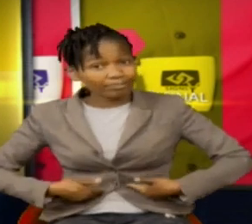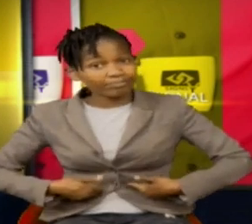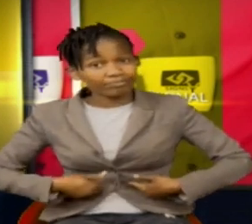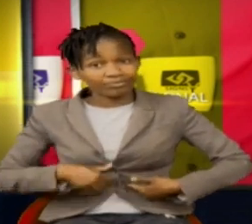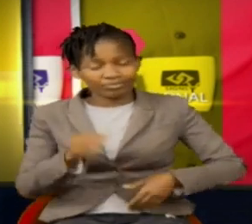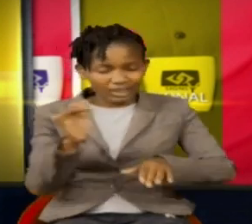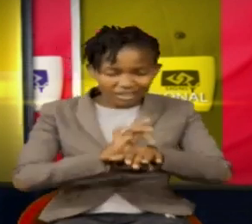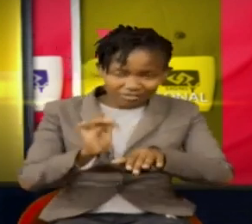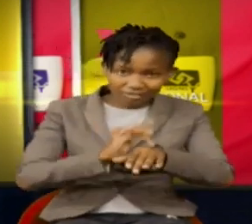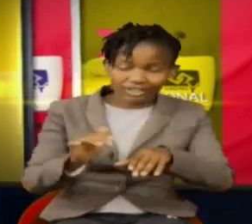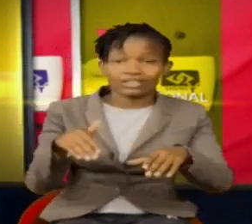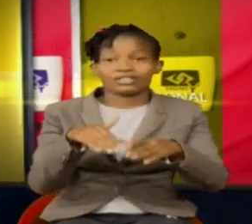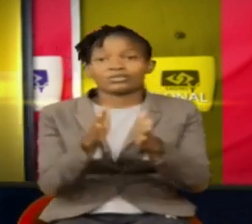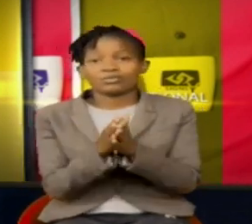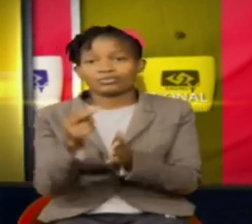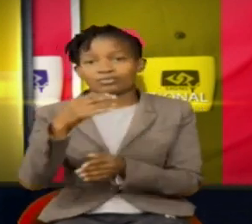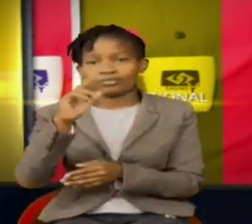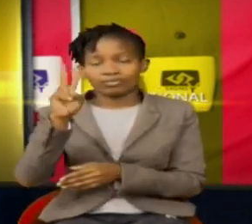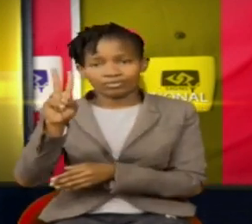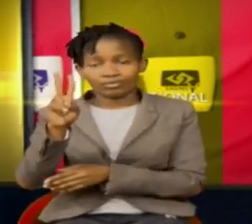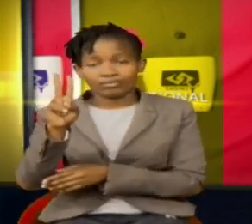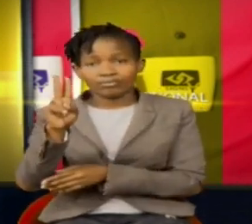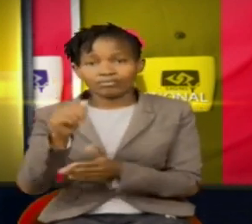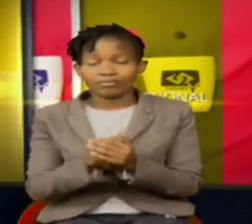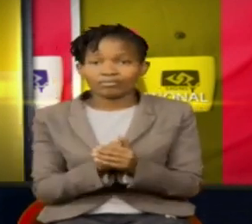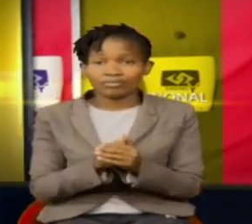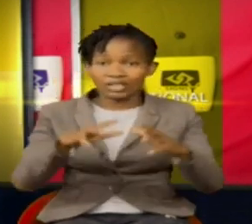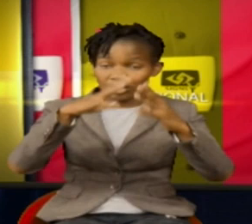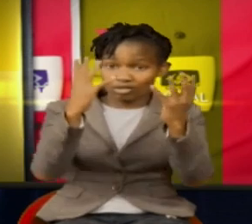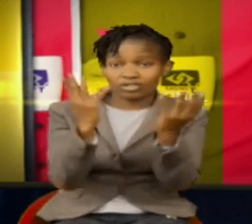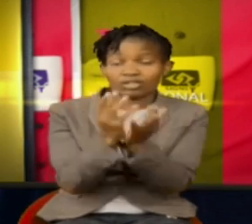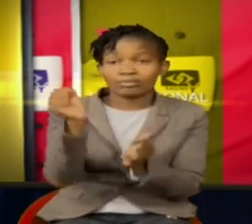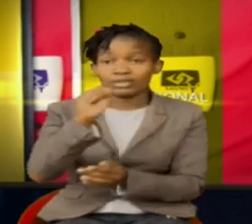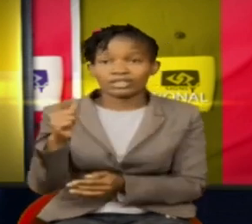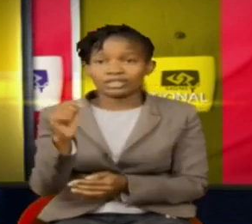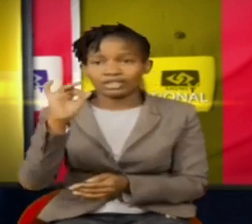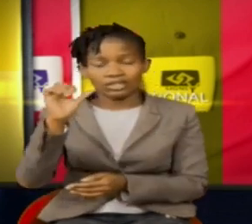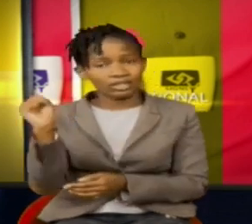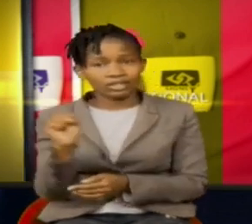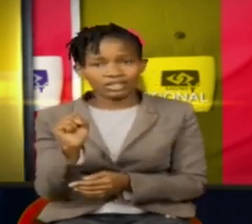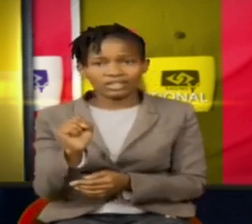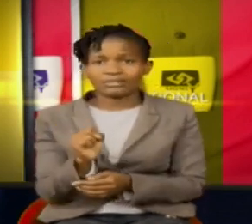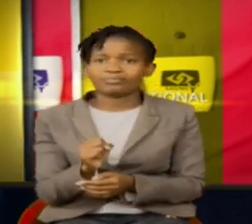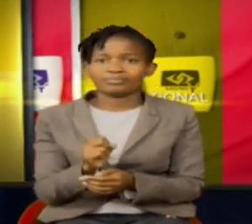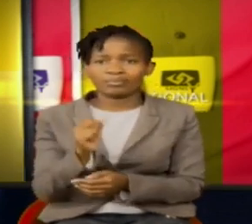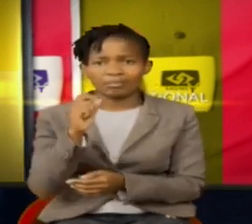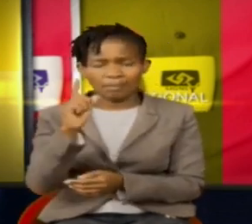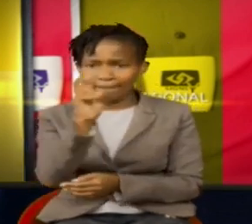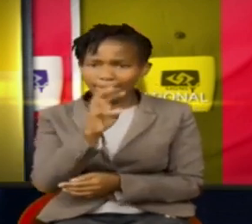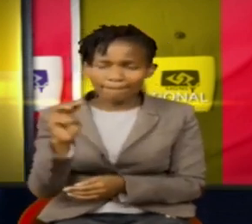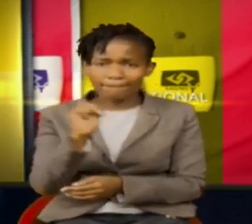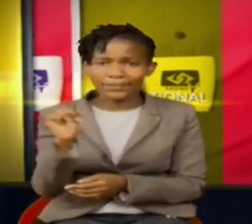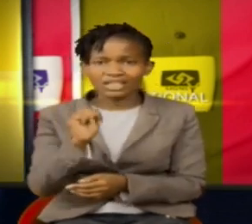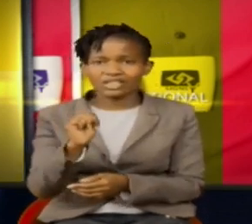getting infected with HIV AIDS. Okay. STIs are that, you know, global STIs, according to CNN Health, is about a million STIs being